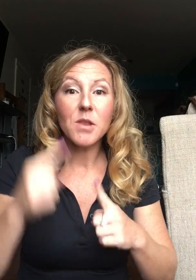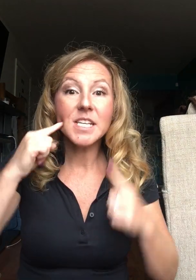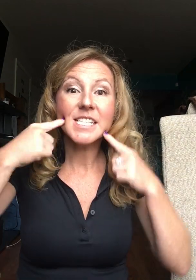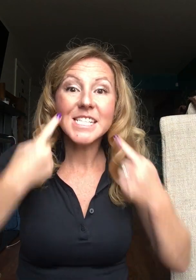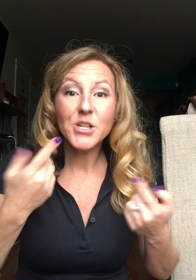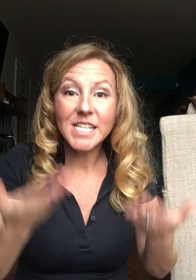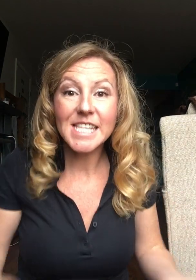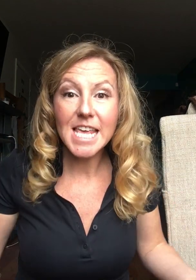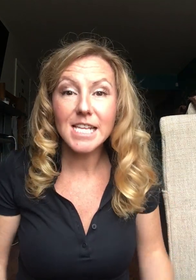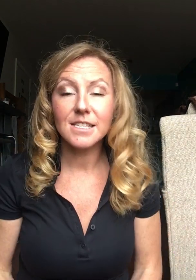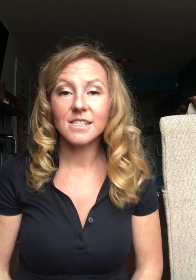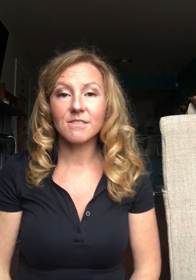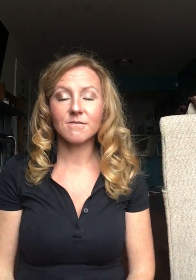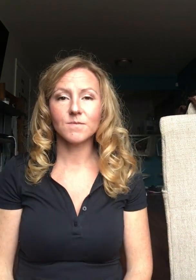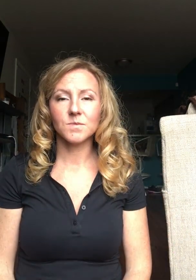these serious things?